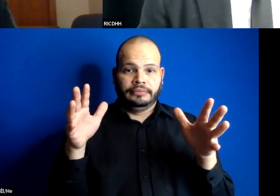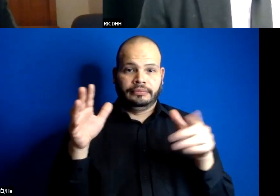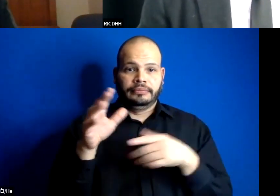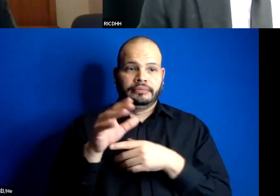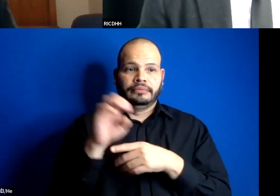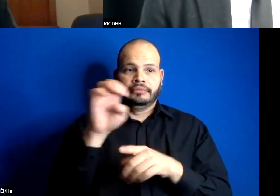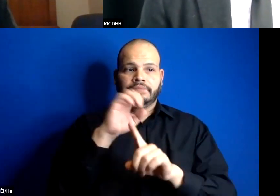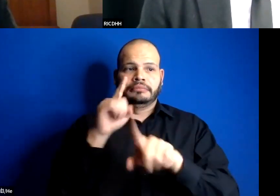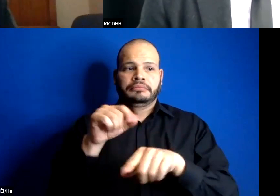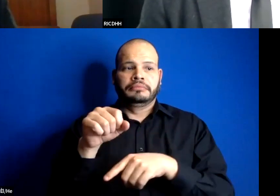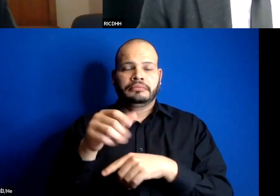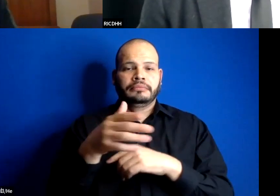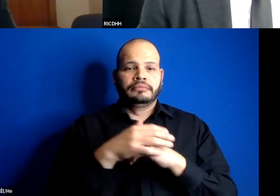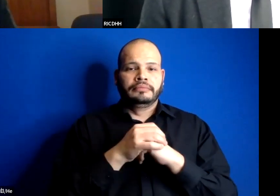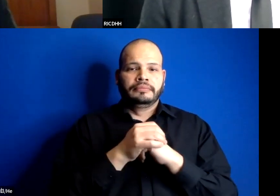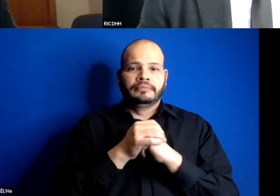Yes, sure.